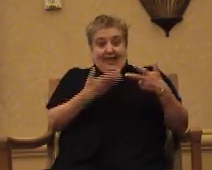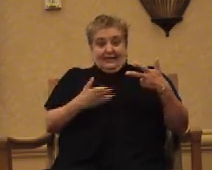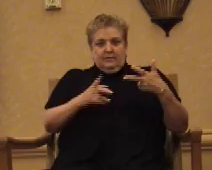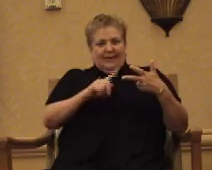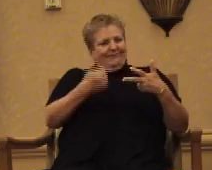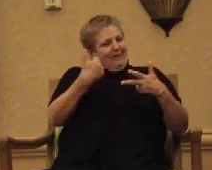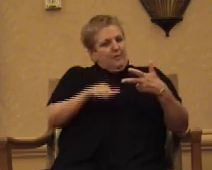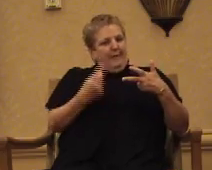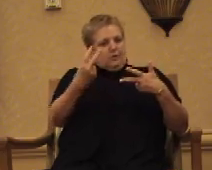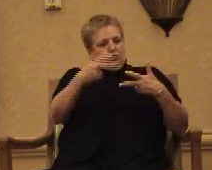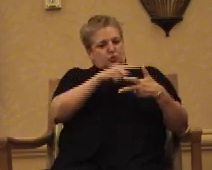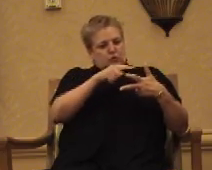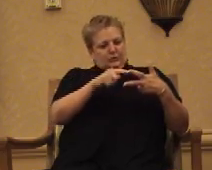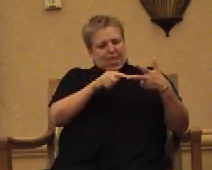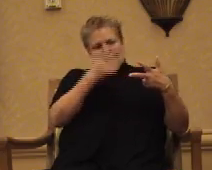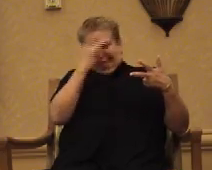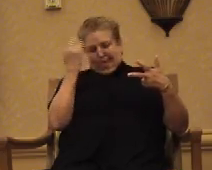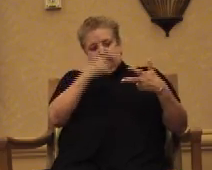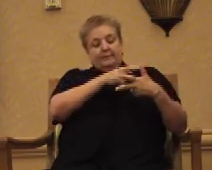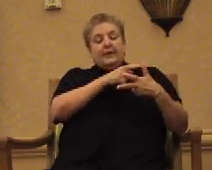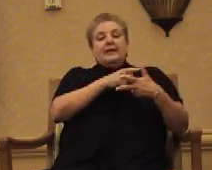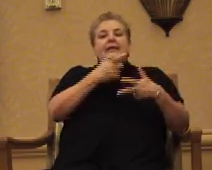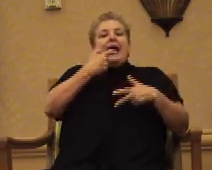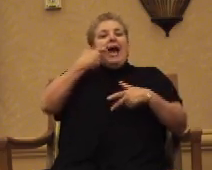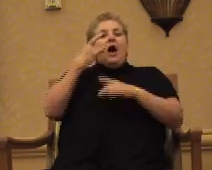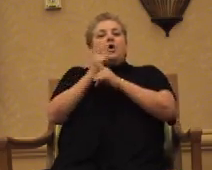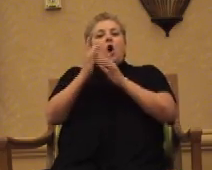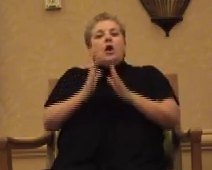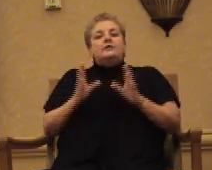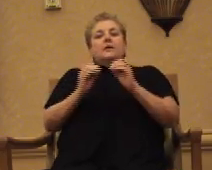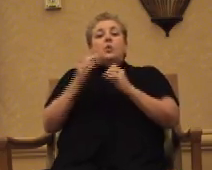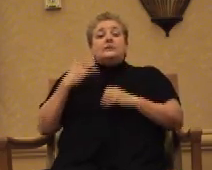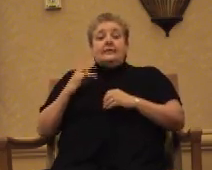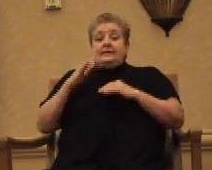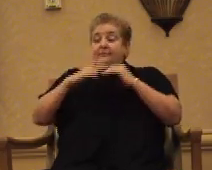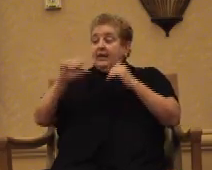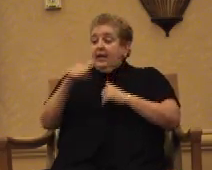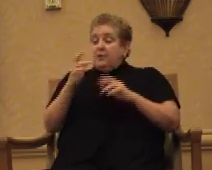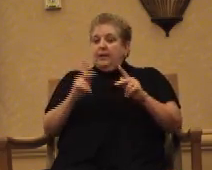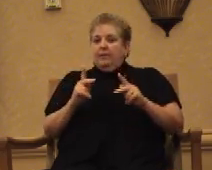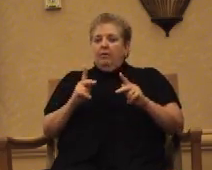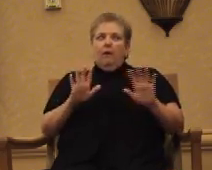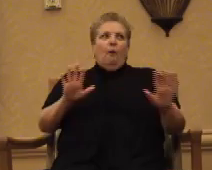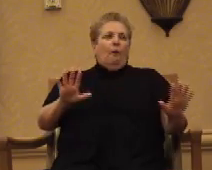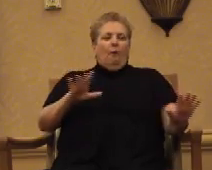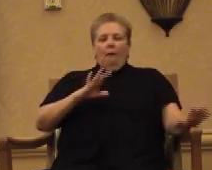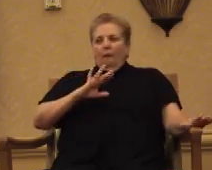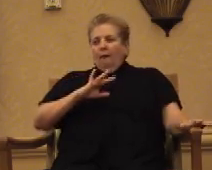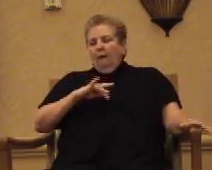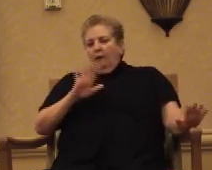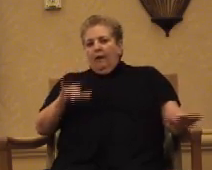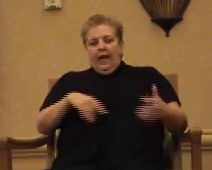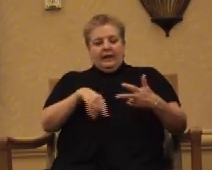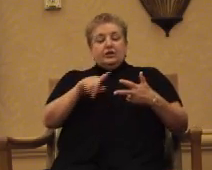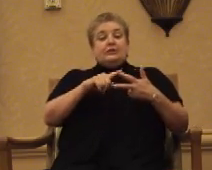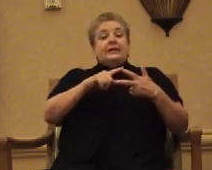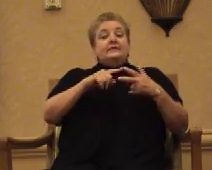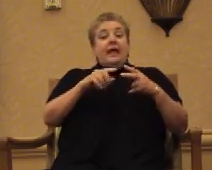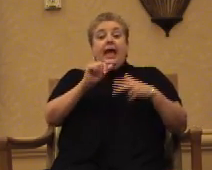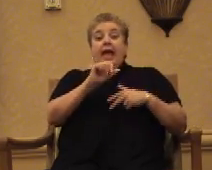that alcoholics are more sensitive than other people. I love that. And she said they're more intelligent than